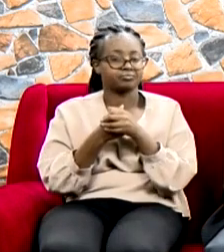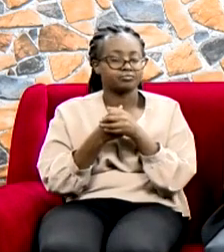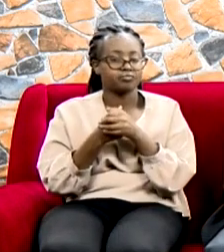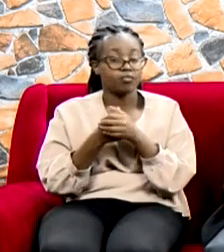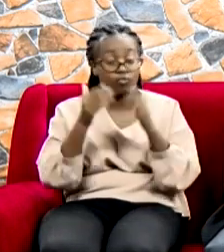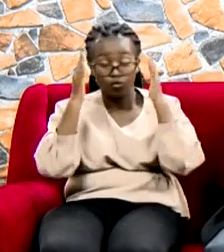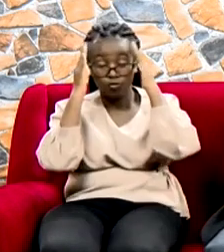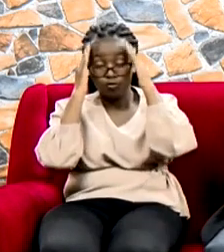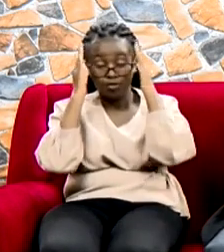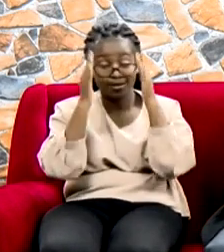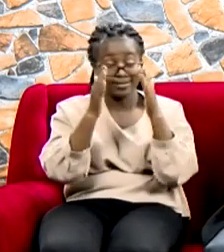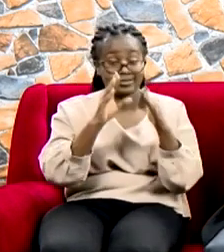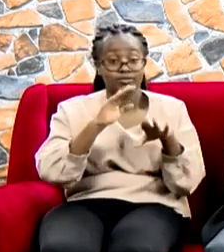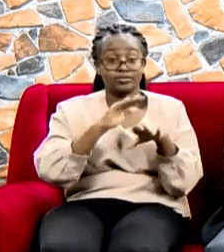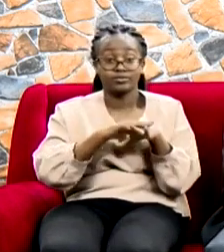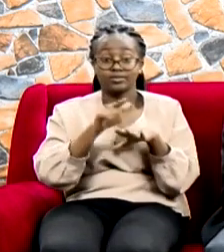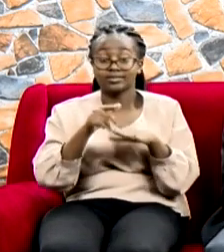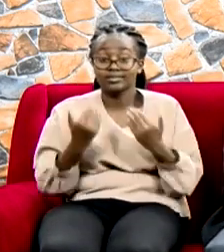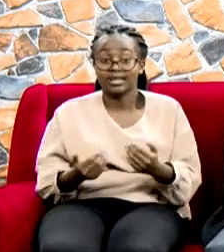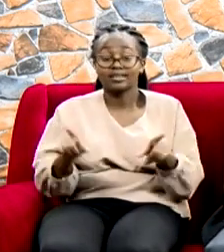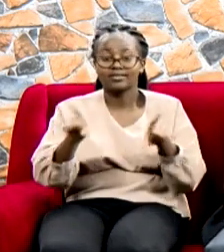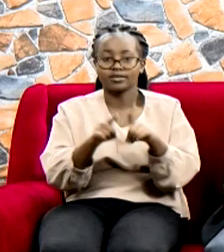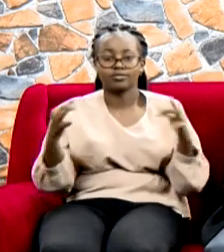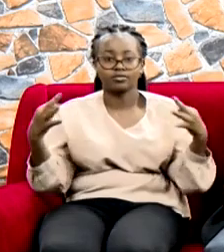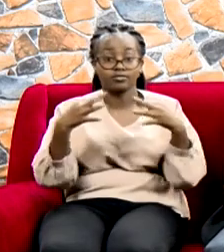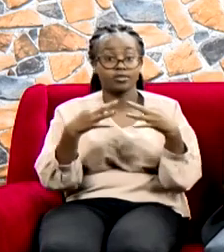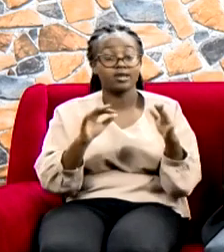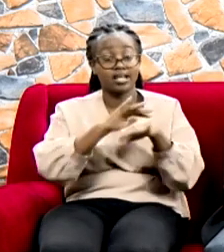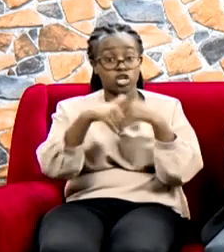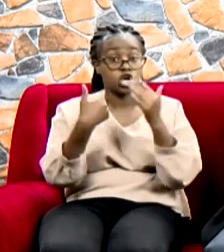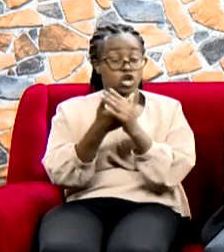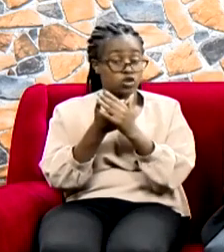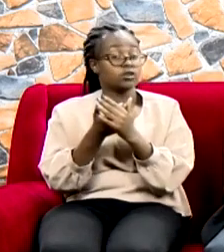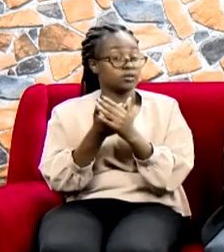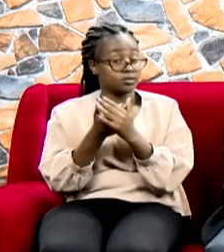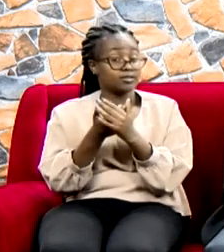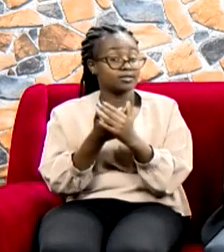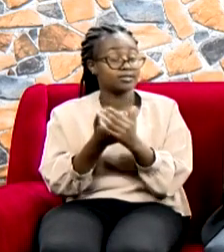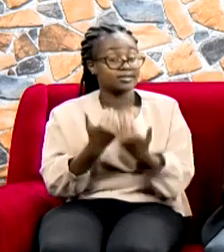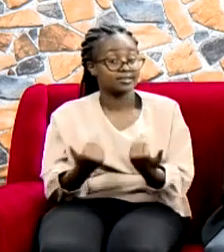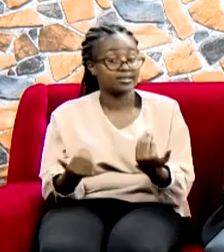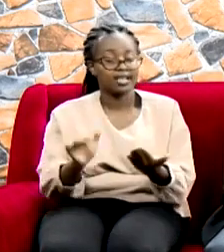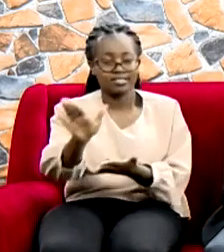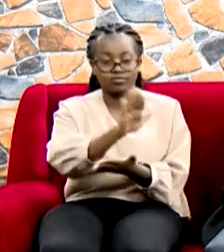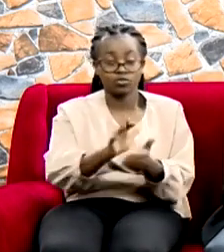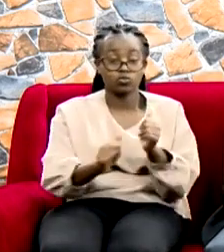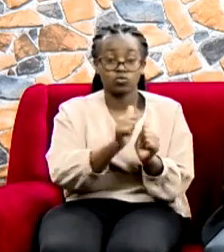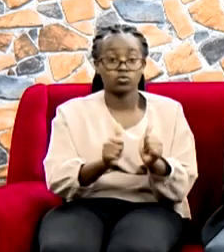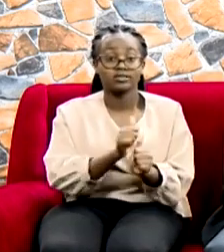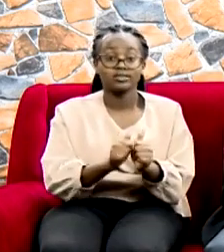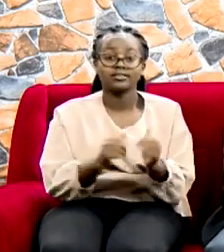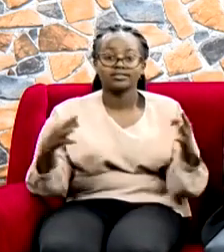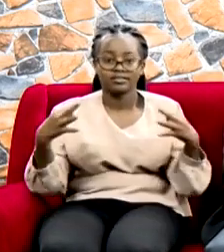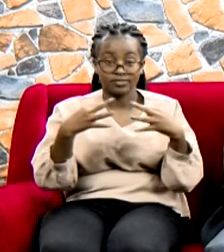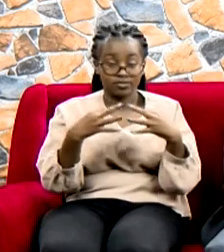and it focuses on the child and the family. So as a whole. the child and the environment, which is the immediate family